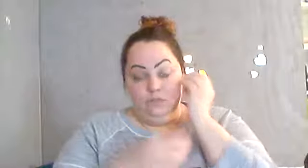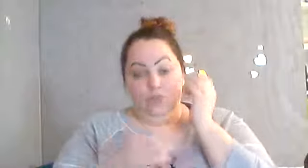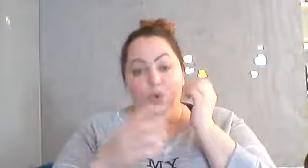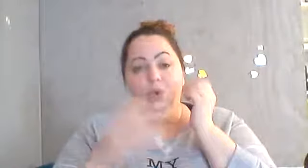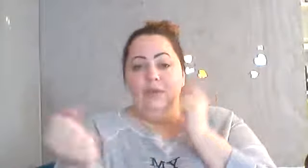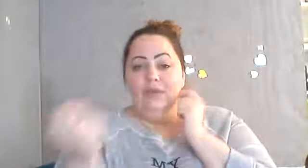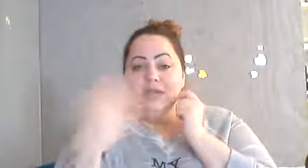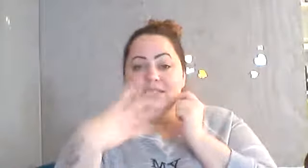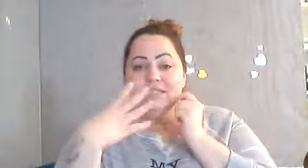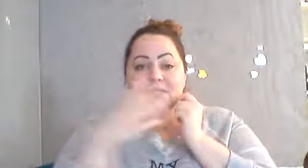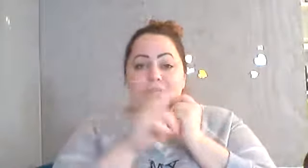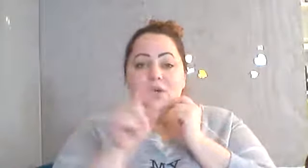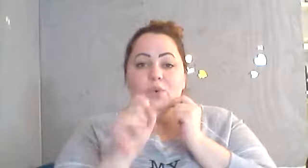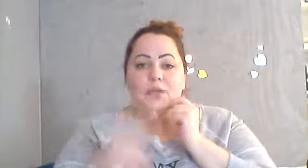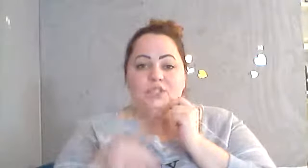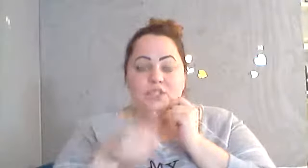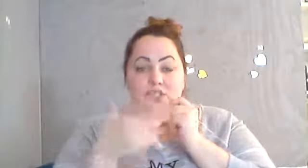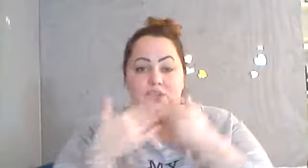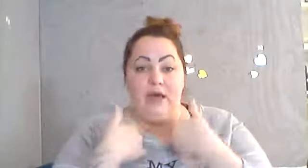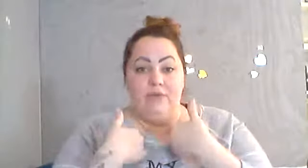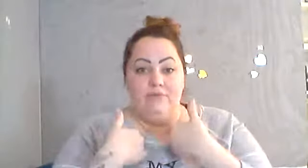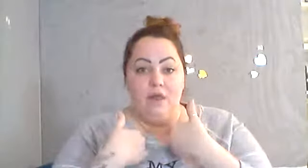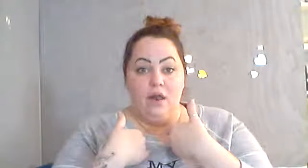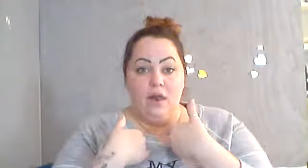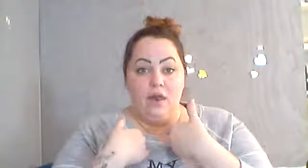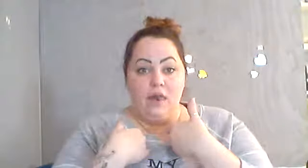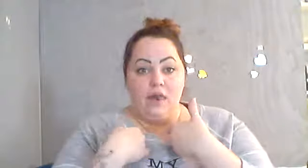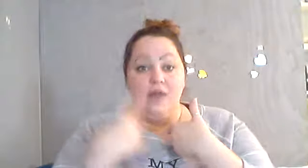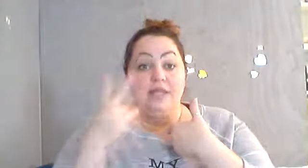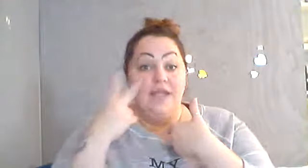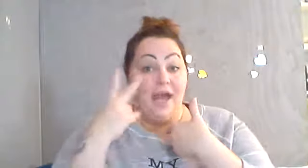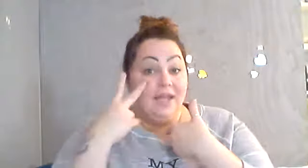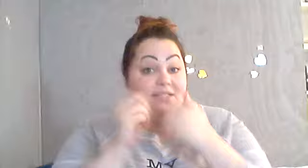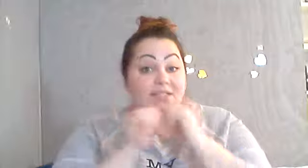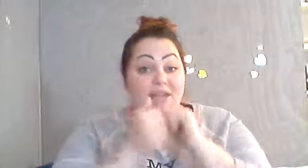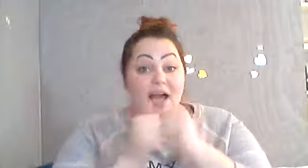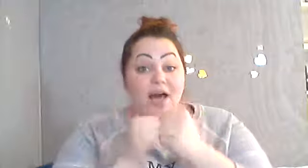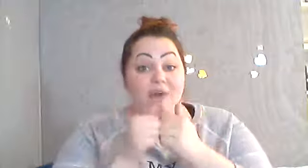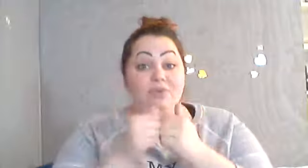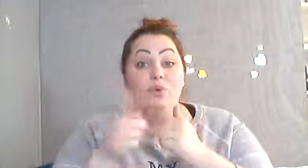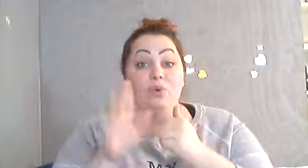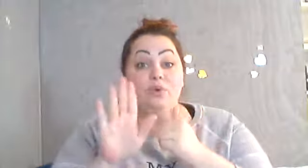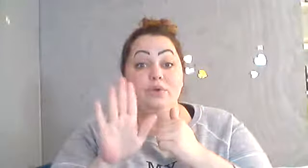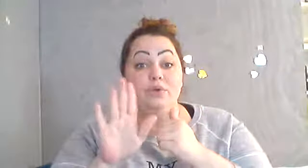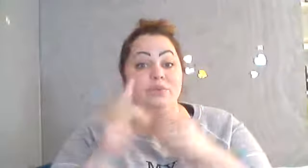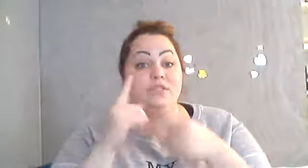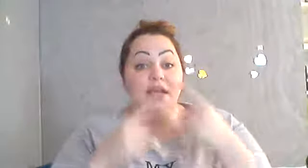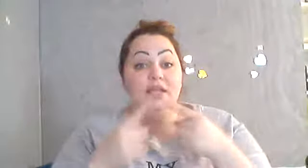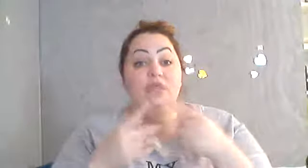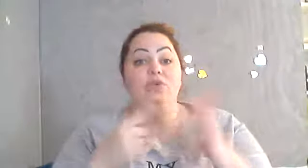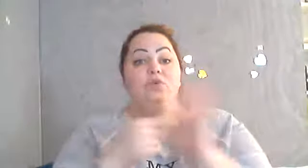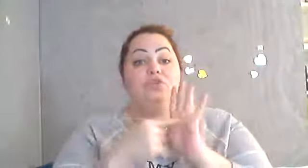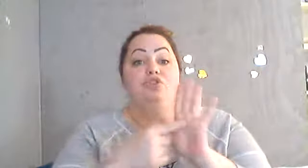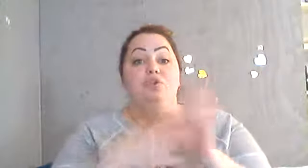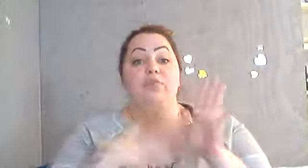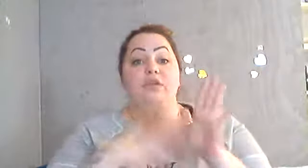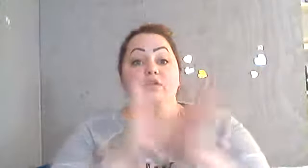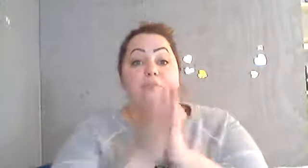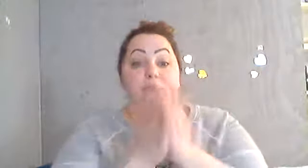Or that way you guys can send me any questions you have. And then I can see how you're signing. You can show me your